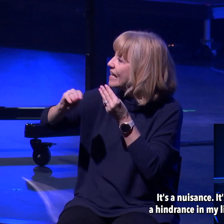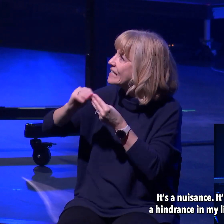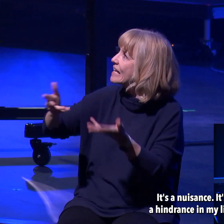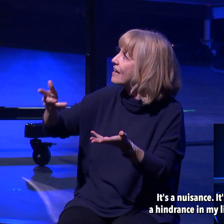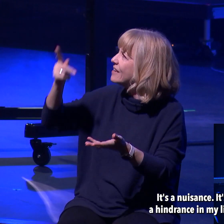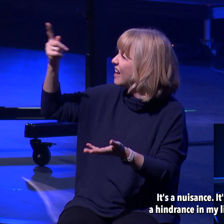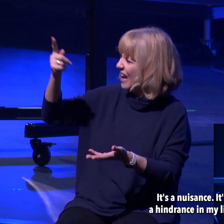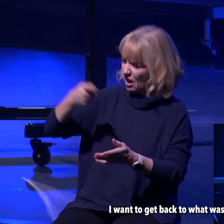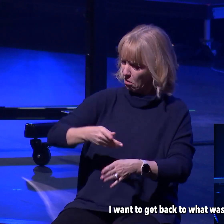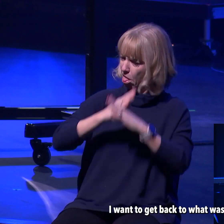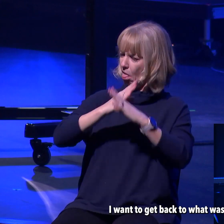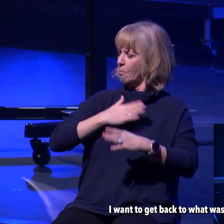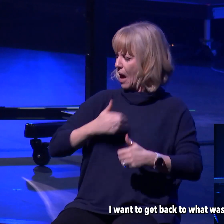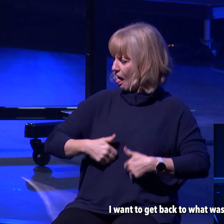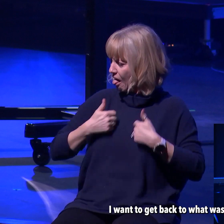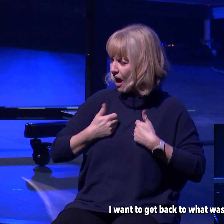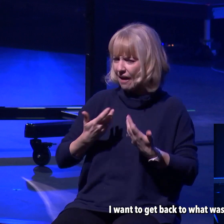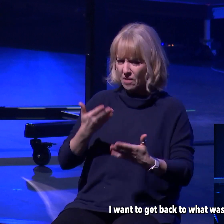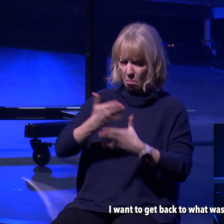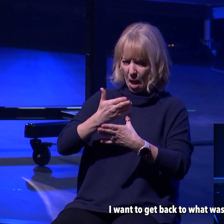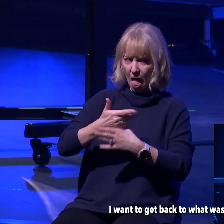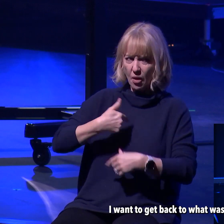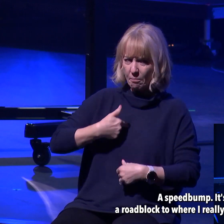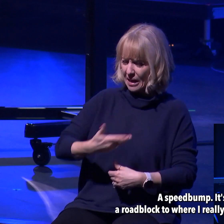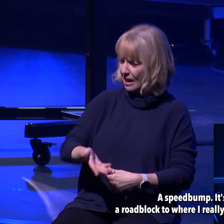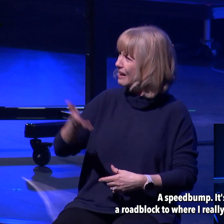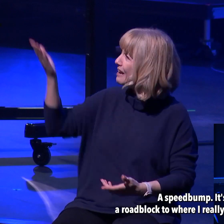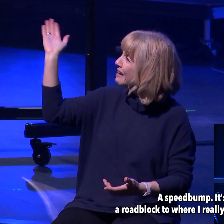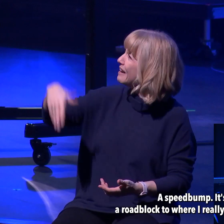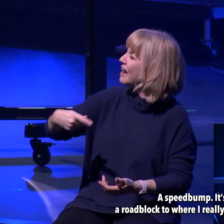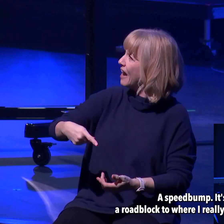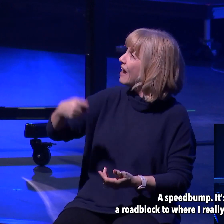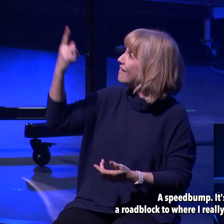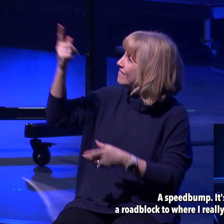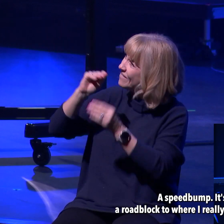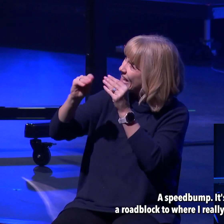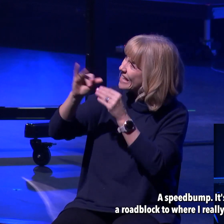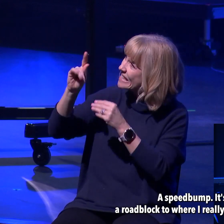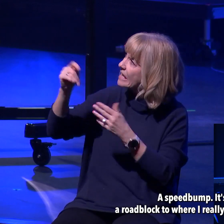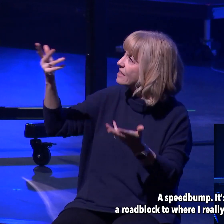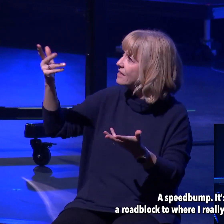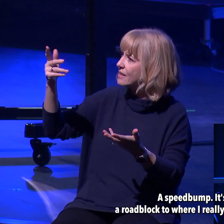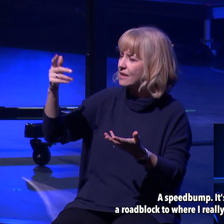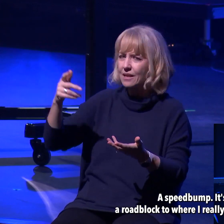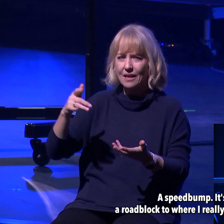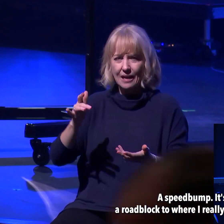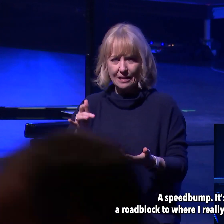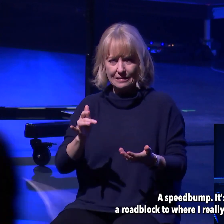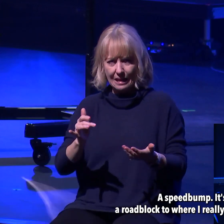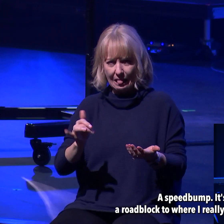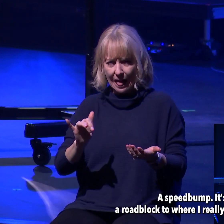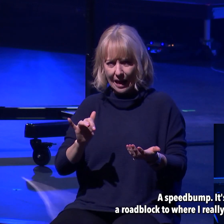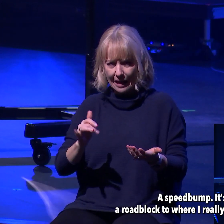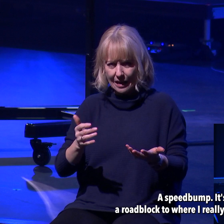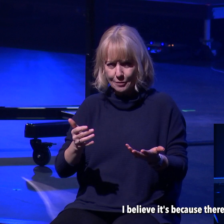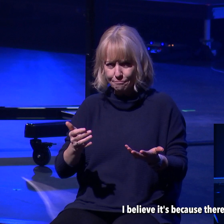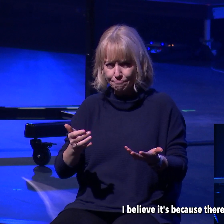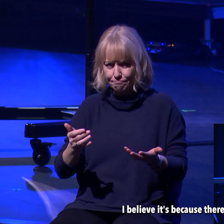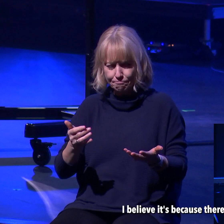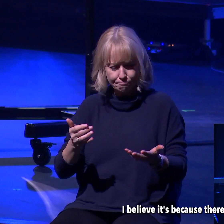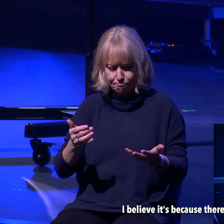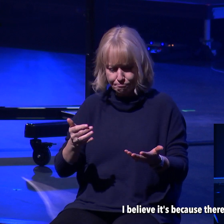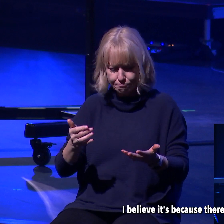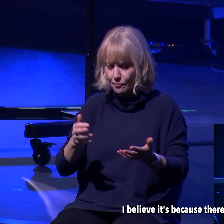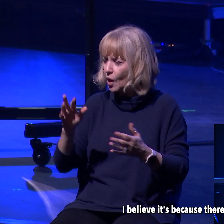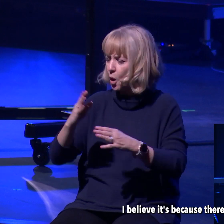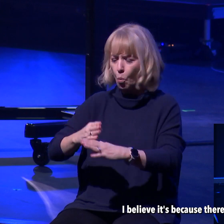a hindrance in my life. I want to get back to what was mapped out, a speed bump. It's a roadblock to where I really want to go. I believe